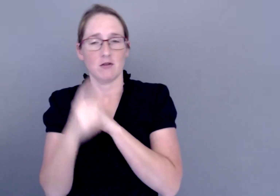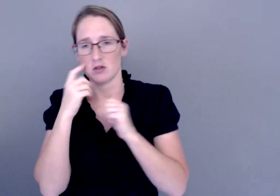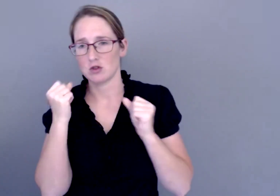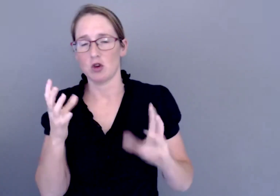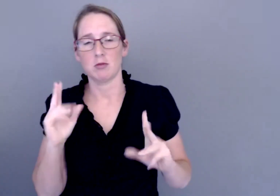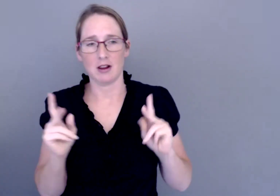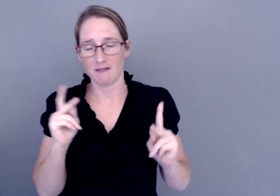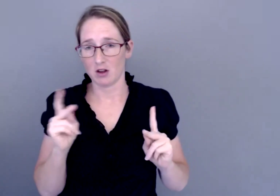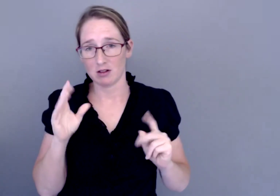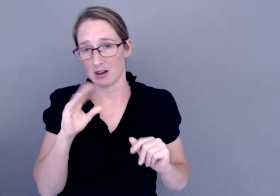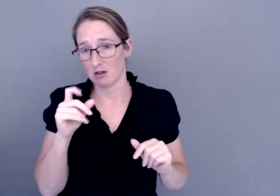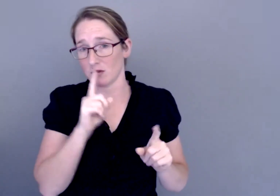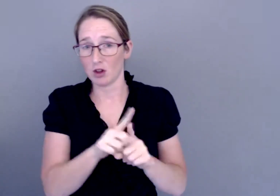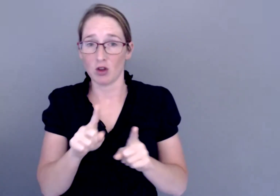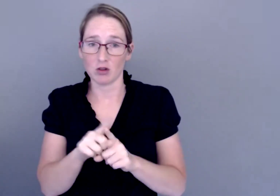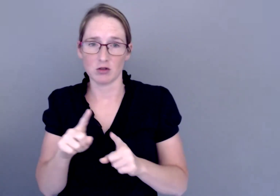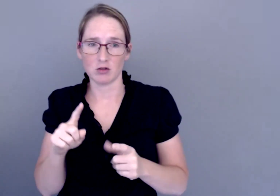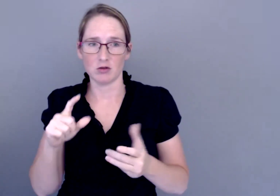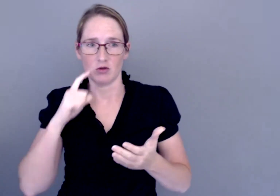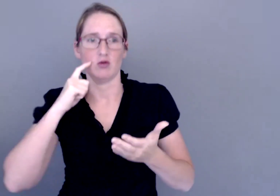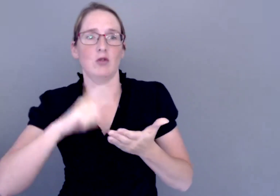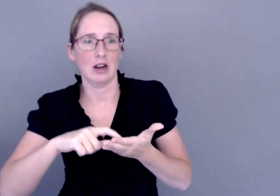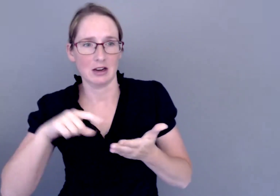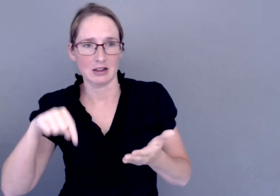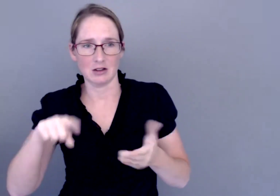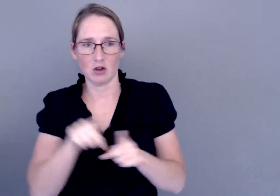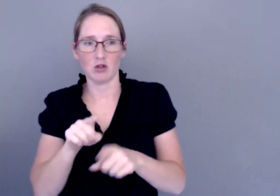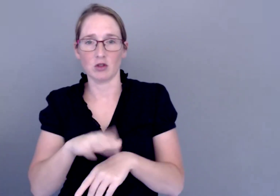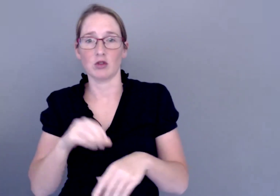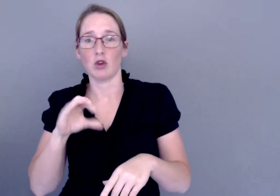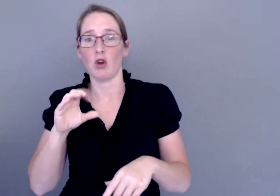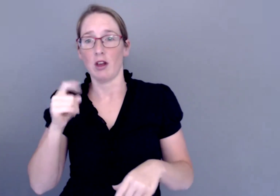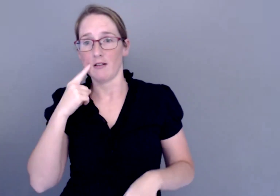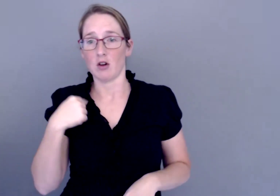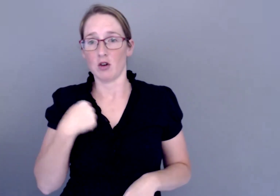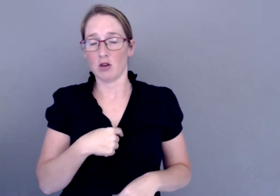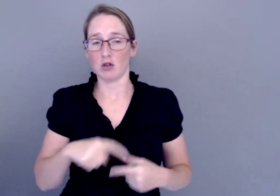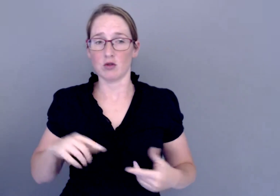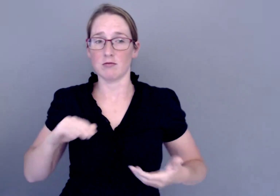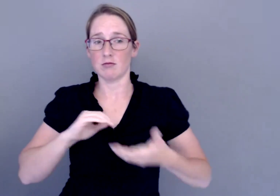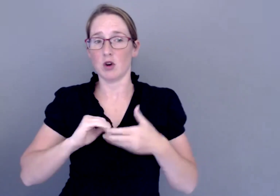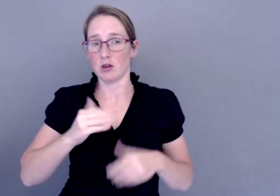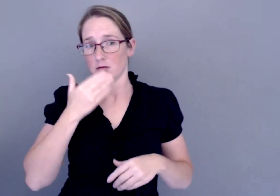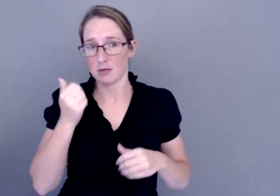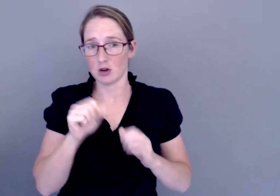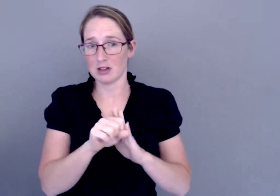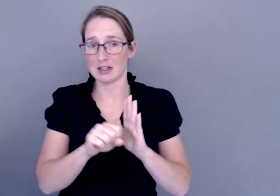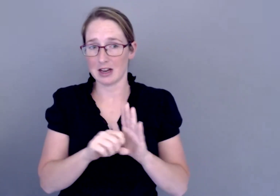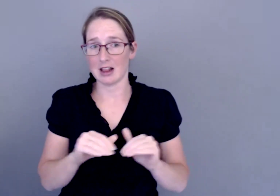folks, and also recognizing that this is also a call out for us to partner better at the state